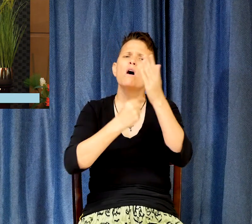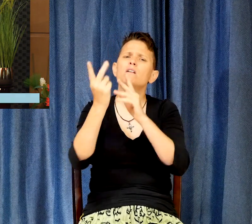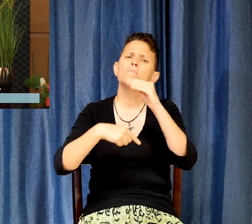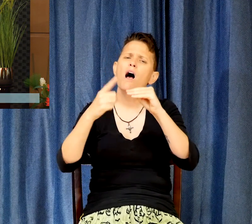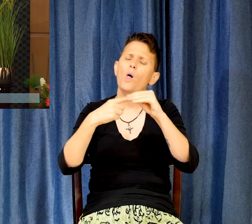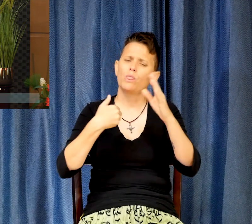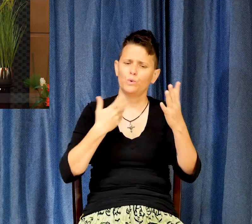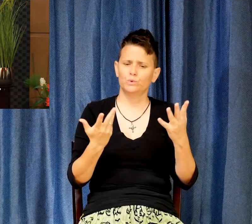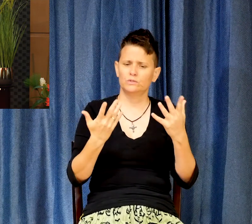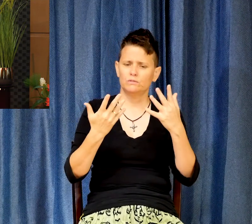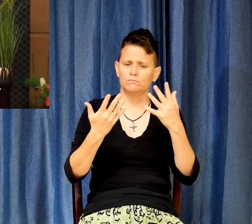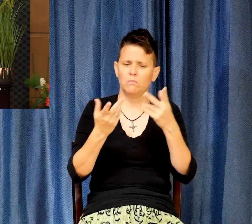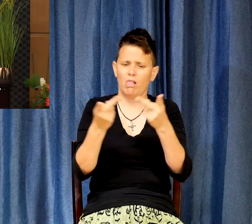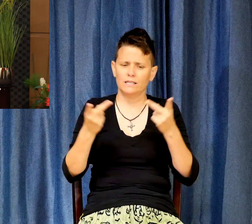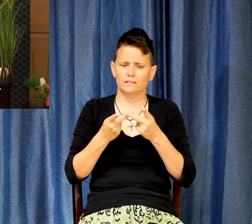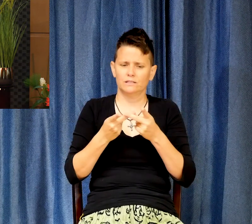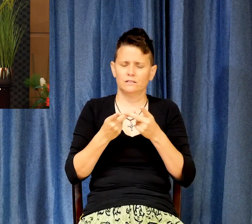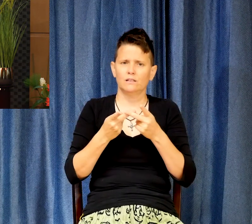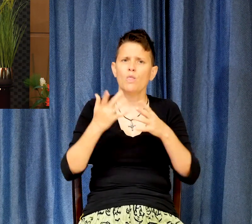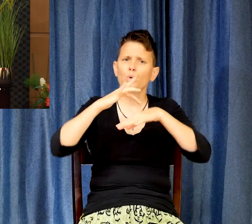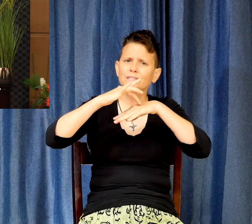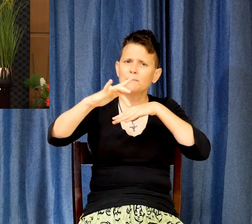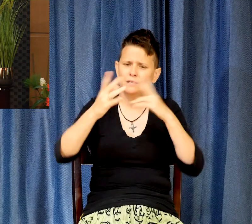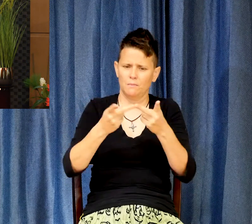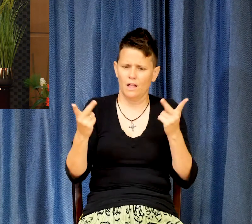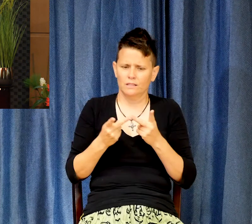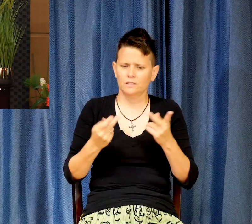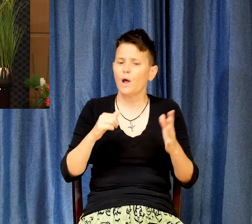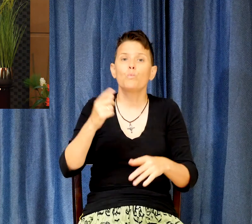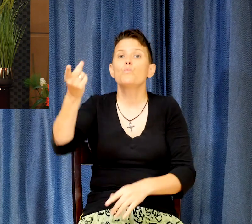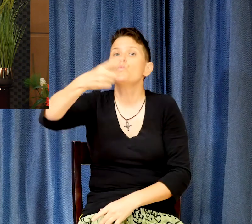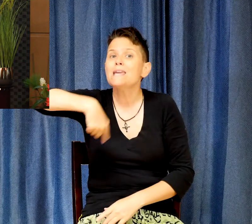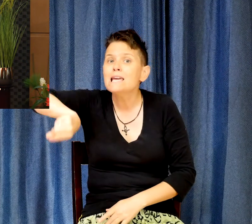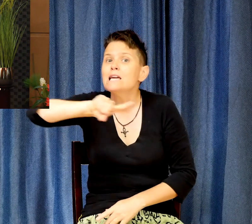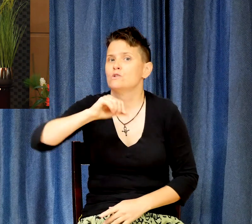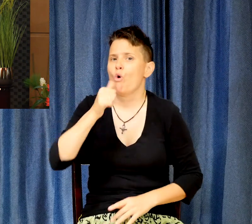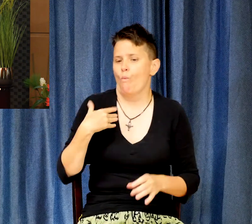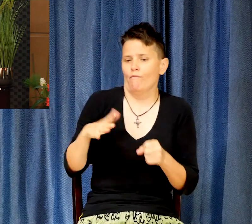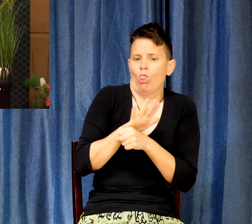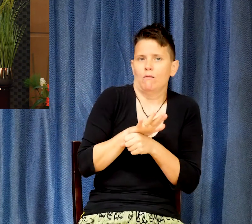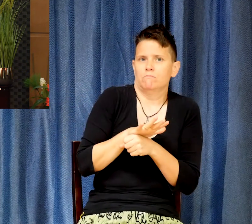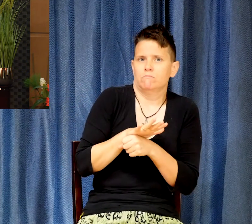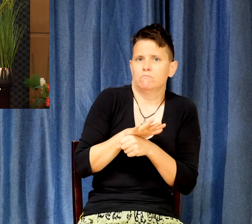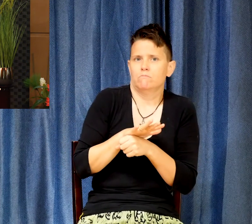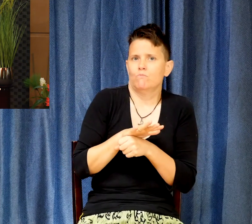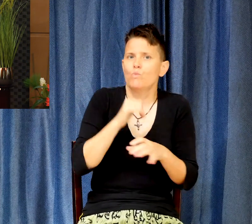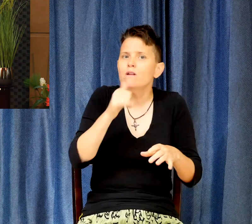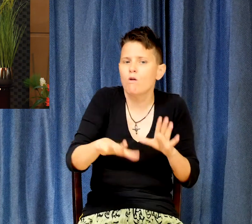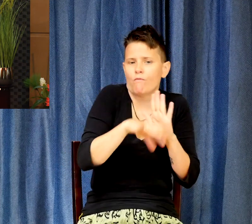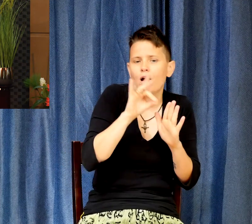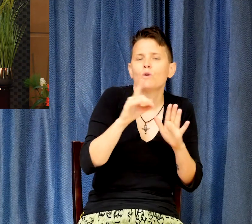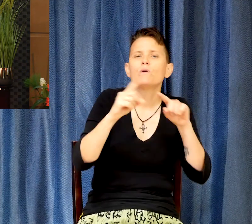What if we allow God to fill those spaces? Because the miracle I've learned is